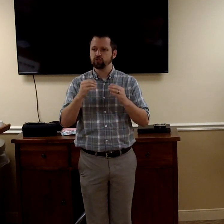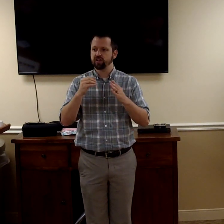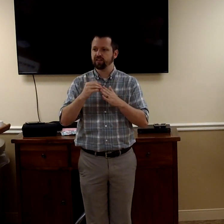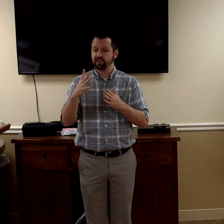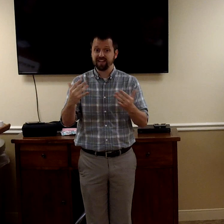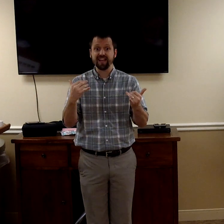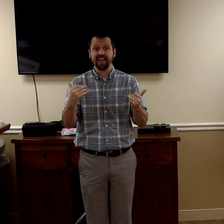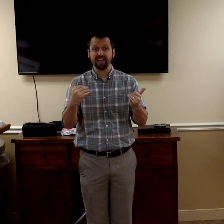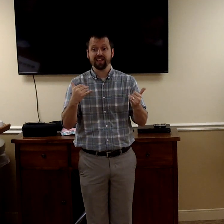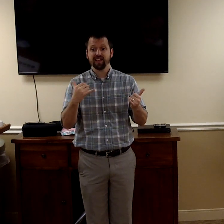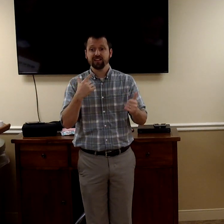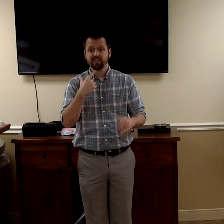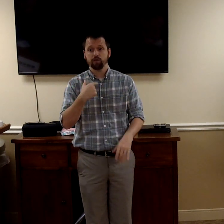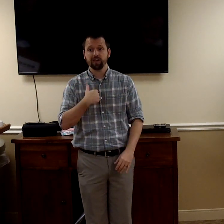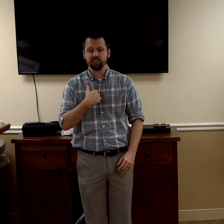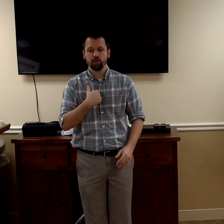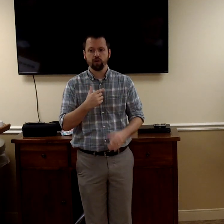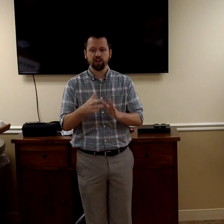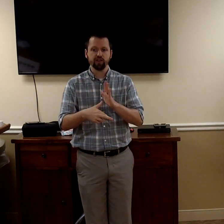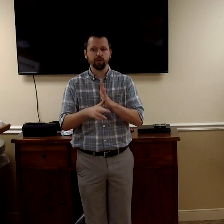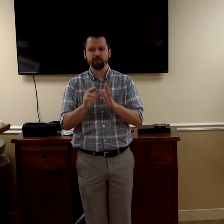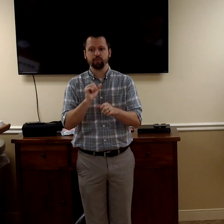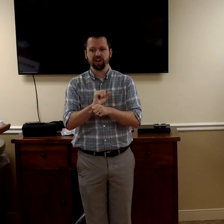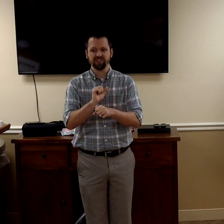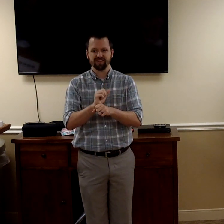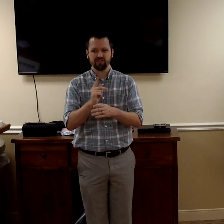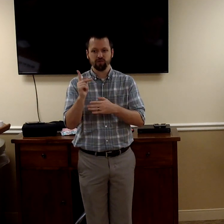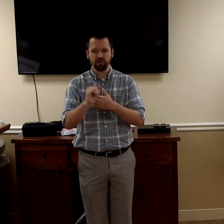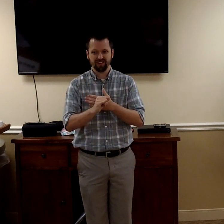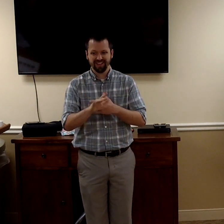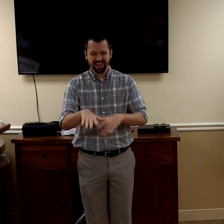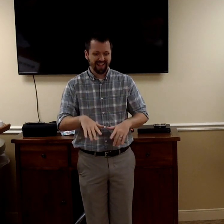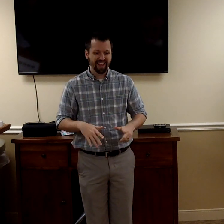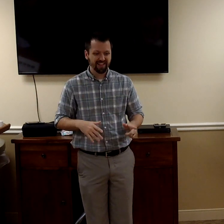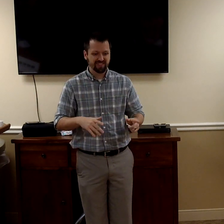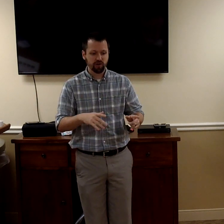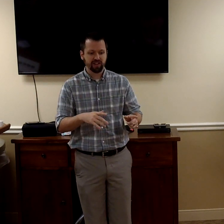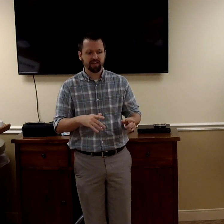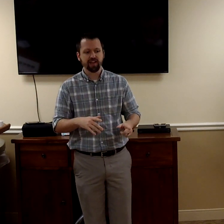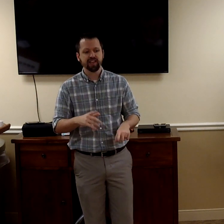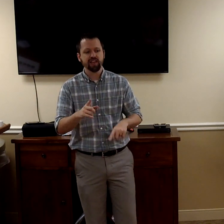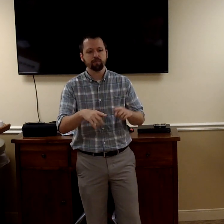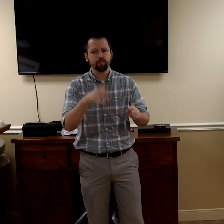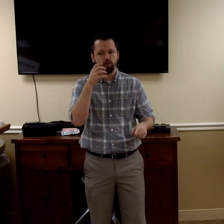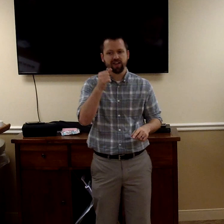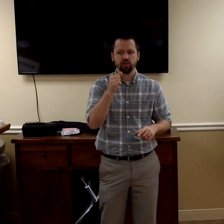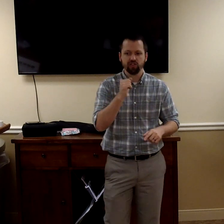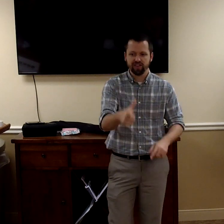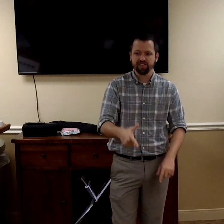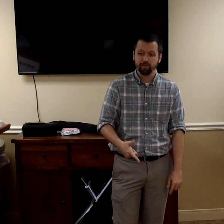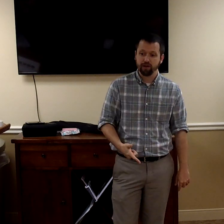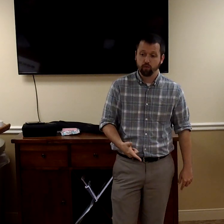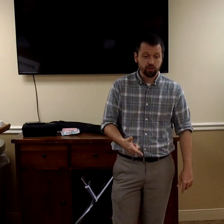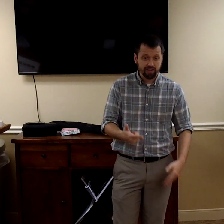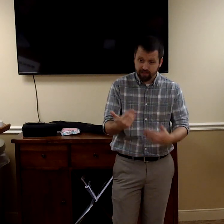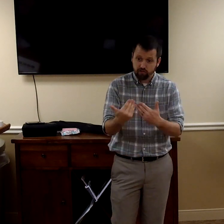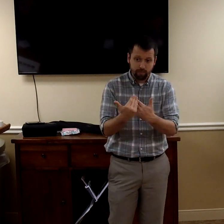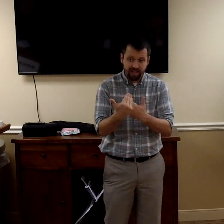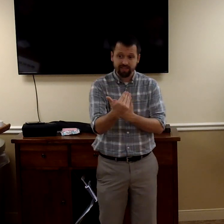student today tell me, because they're working on their review projects at school. And he's like, I can't memorize all this. I'm like, well, that's because you're past the point